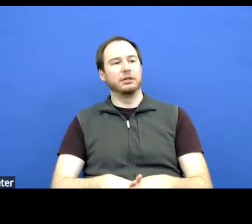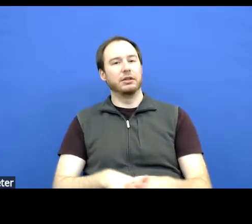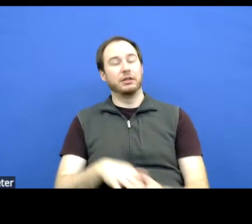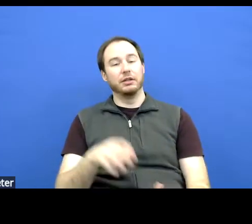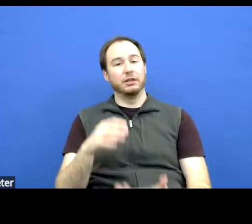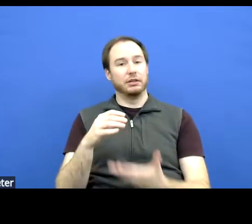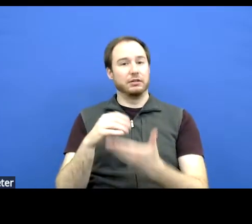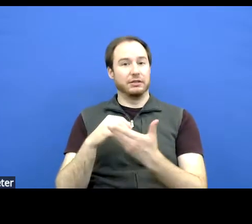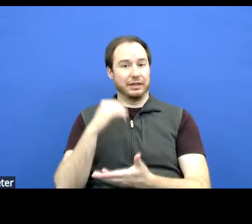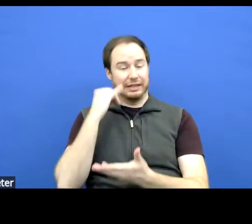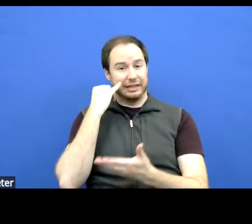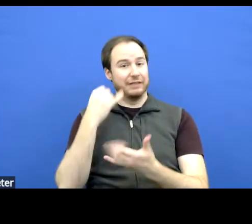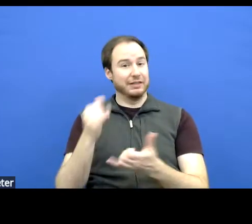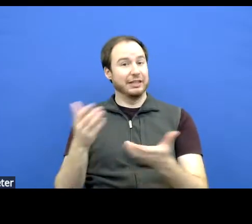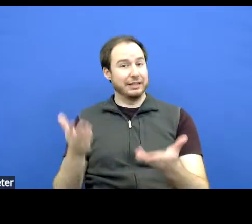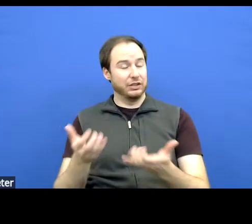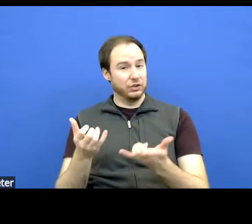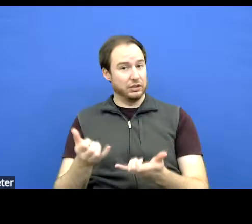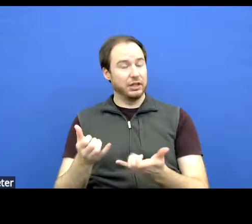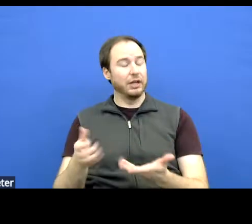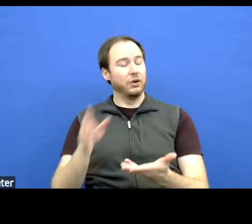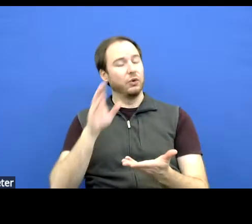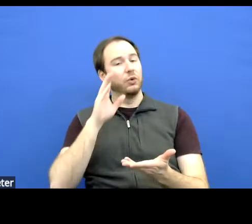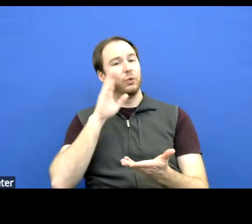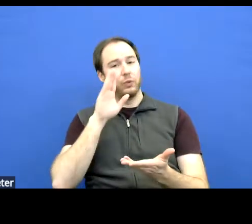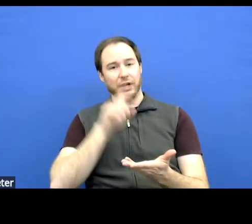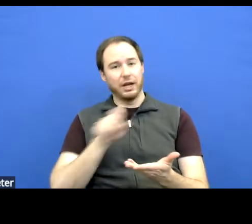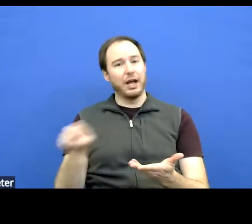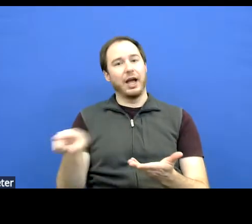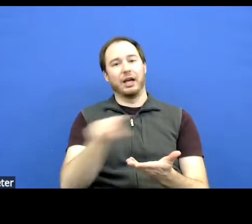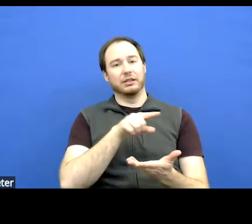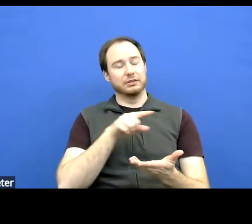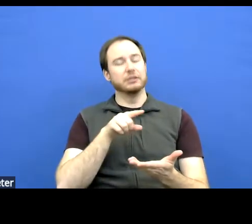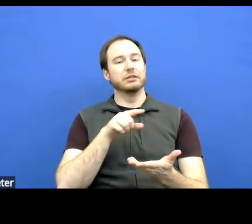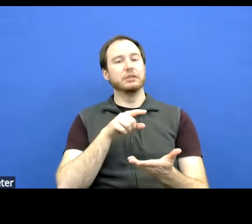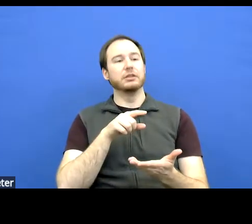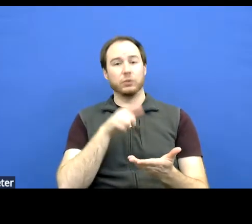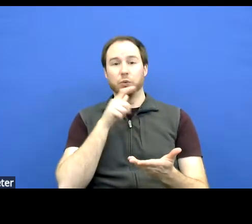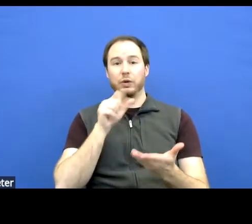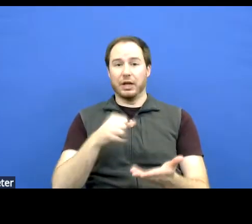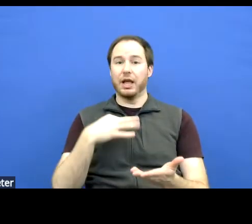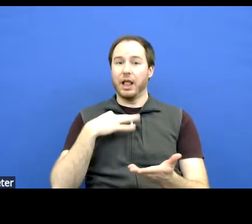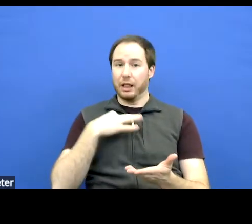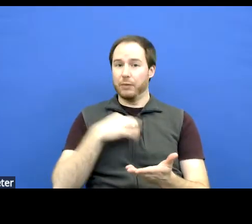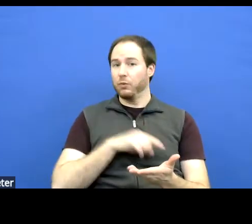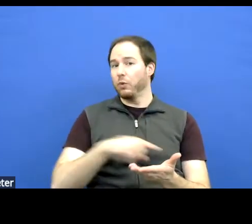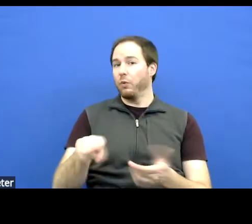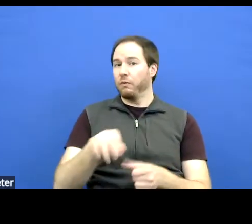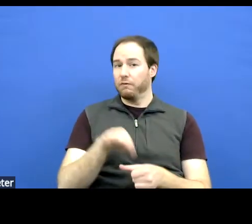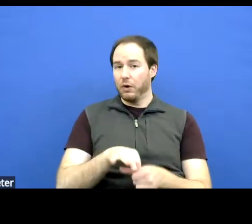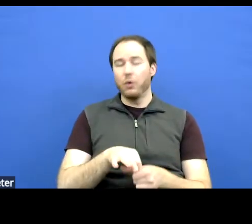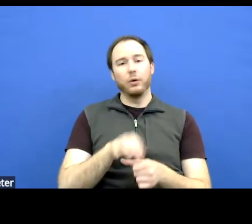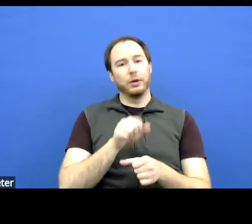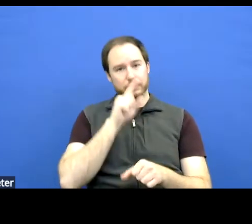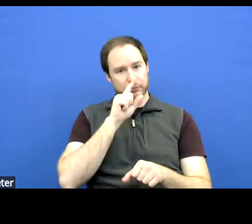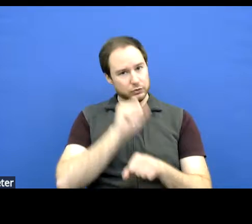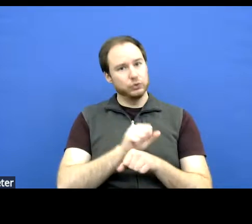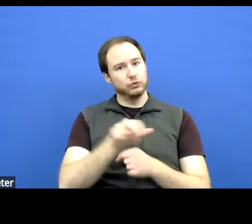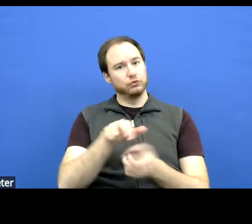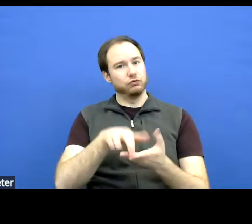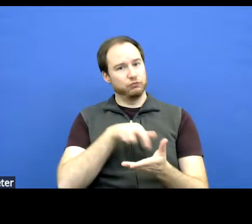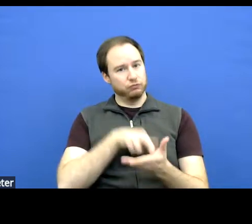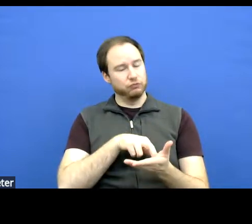If Nettie were here today, she would ask all of us who are eligible to vote to be sure and